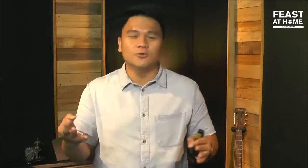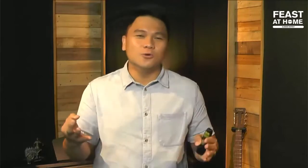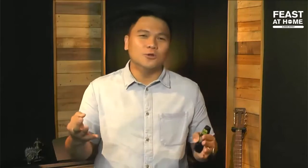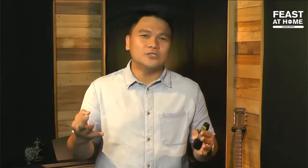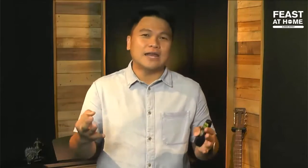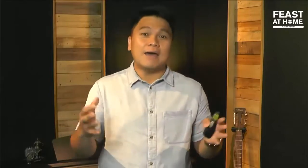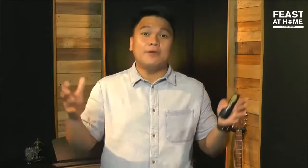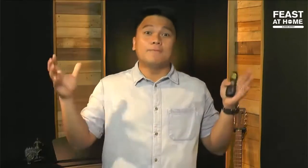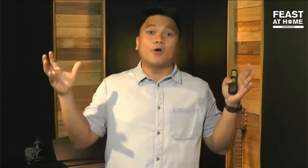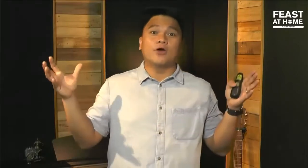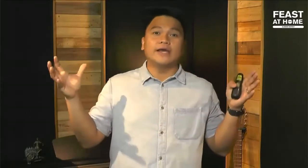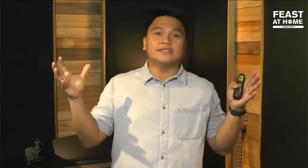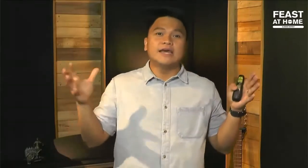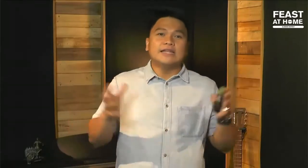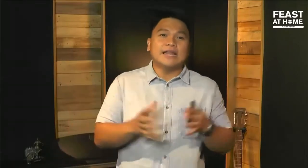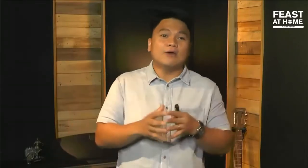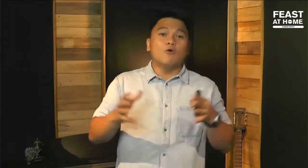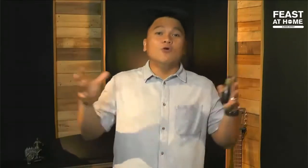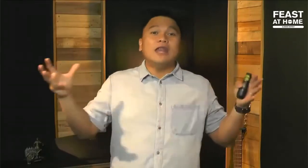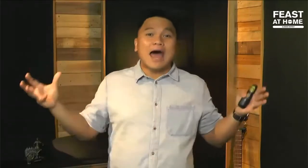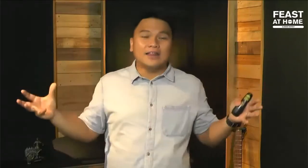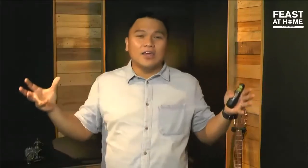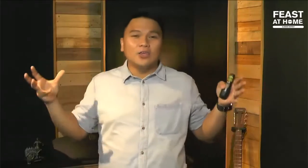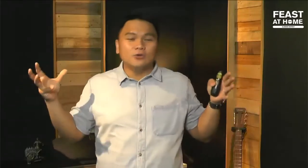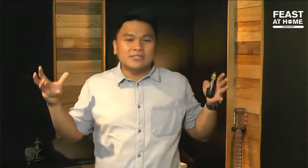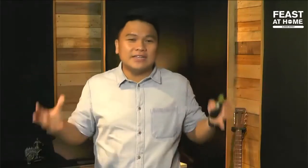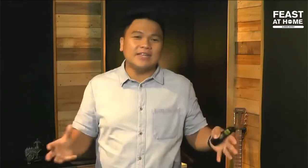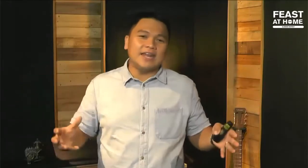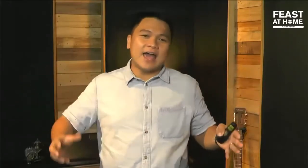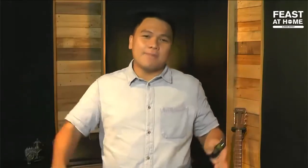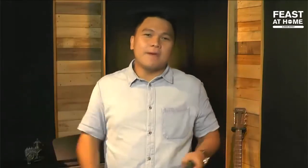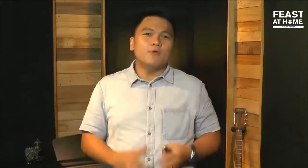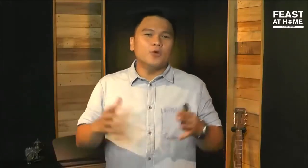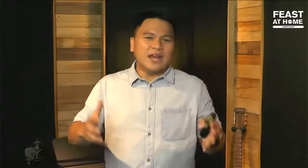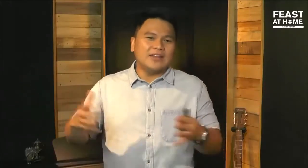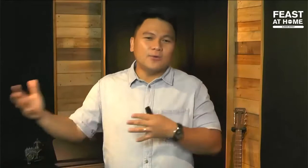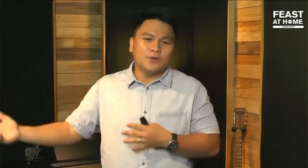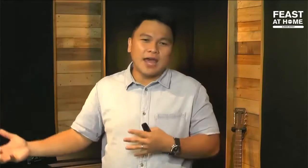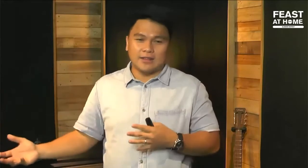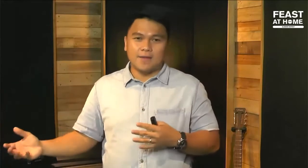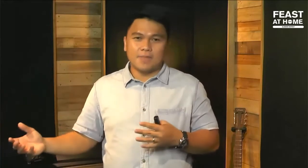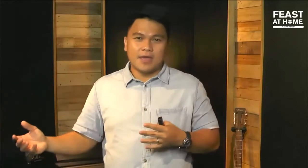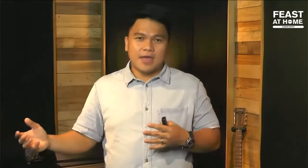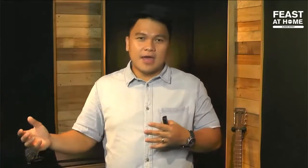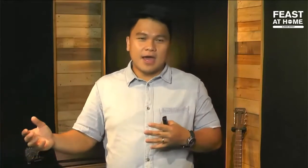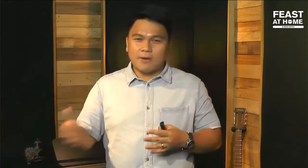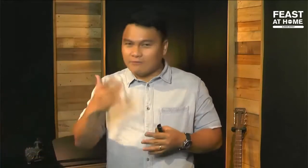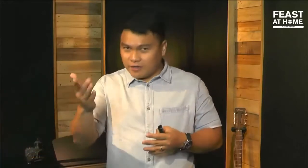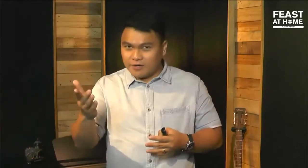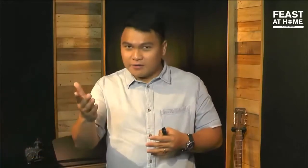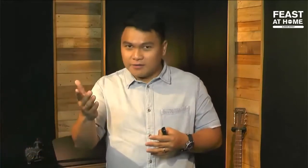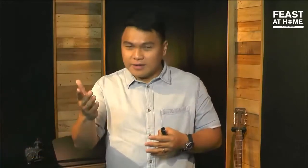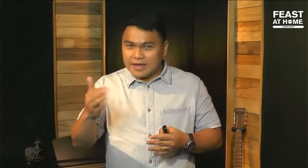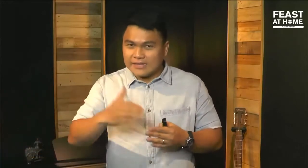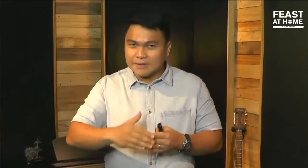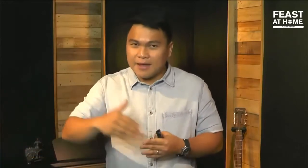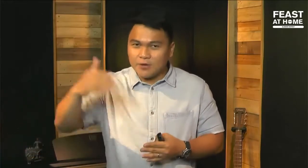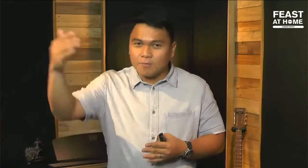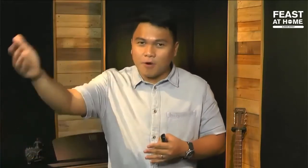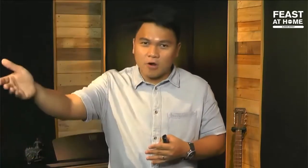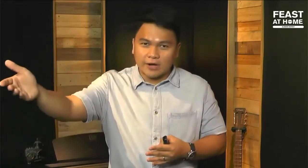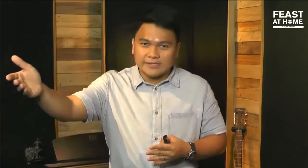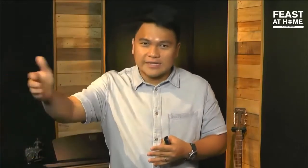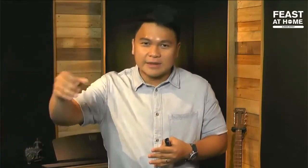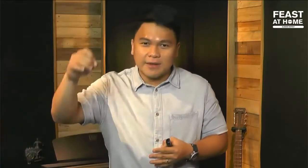metal tools. Grabe yung progress. Nag-umunlad yung city nila. Umunlad ng umunlad. However, kasabay